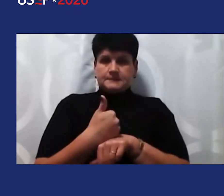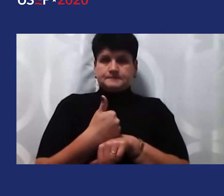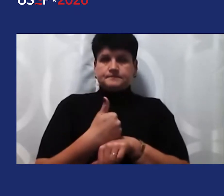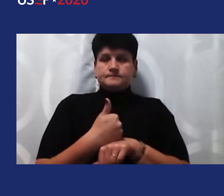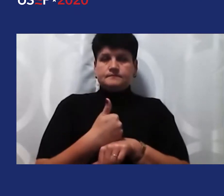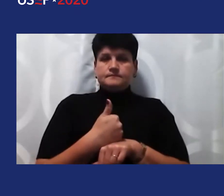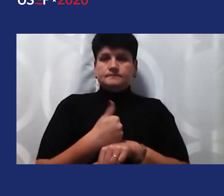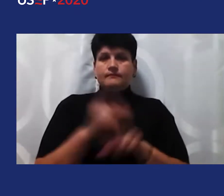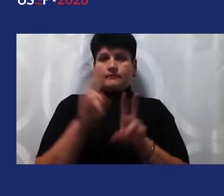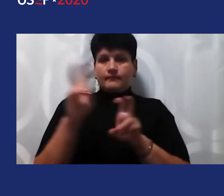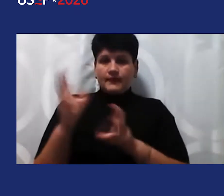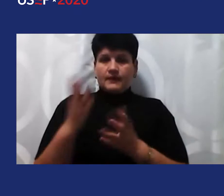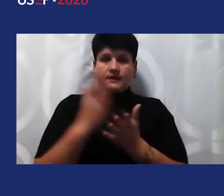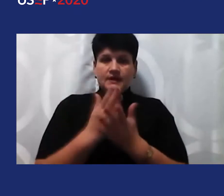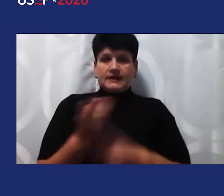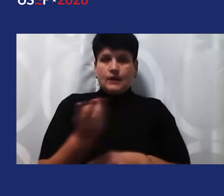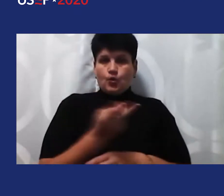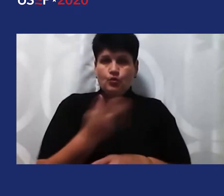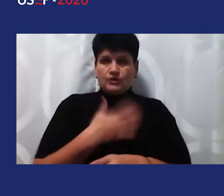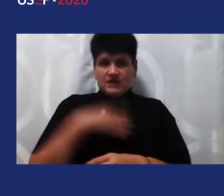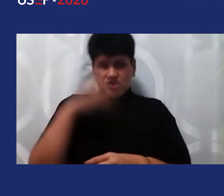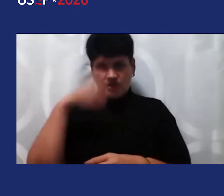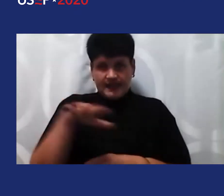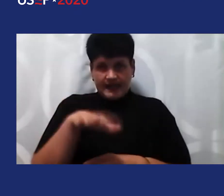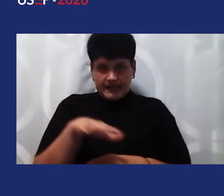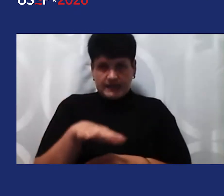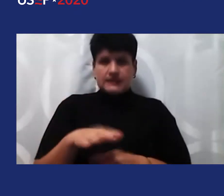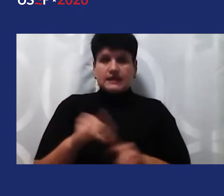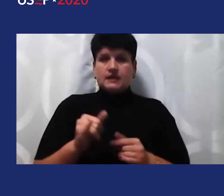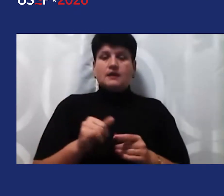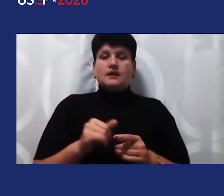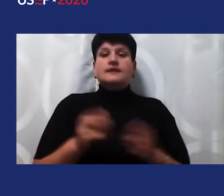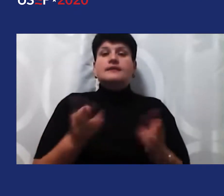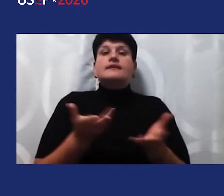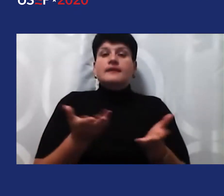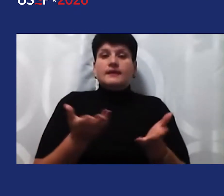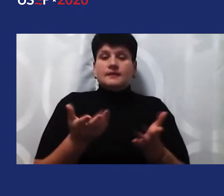with the key challenges that both of our countries face.